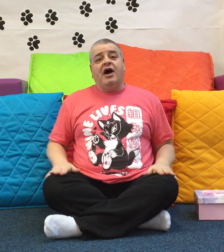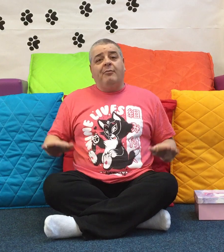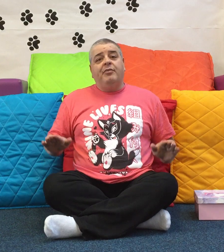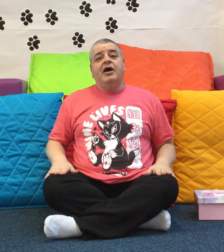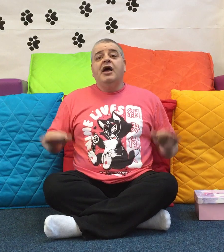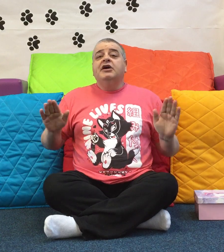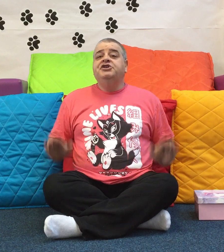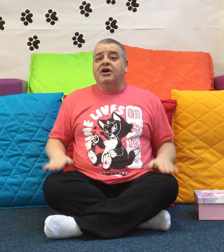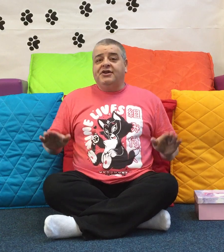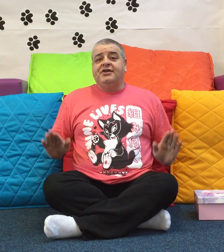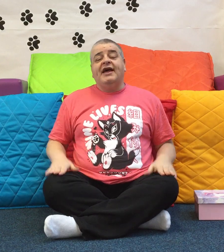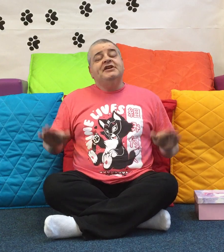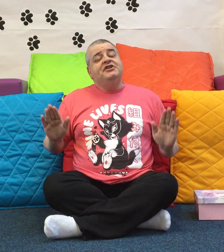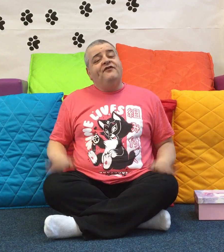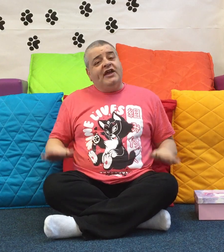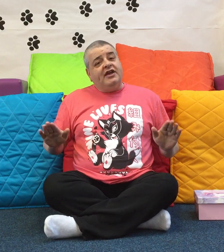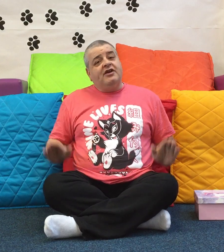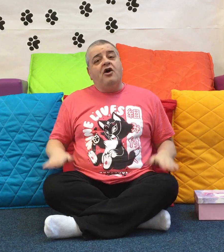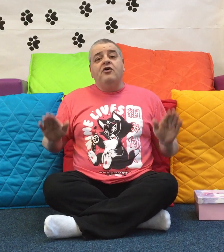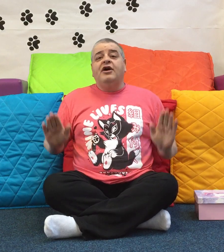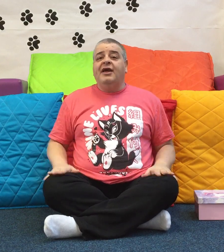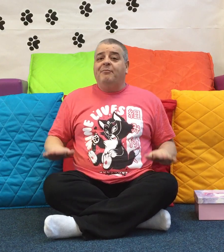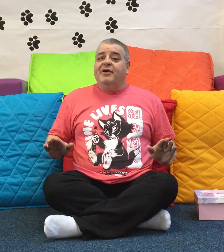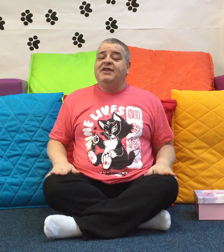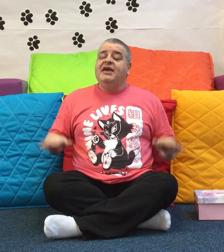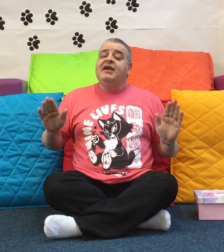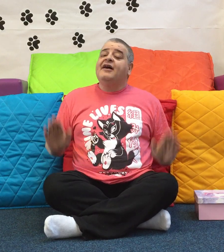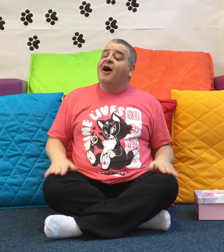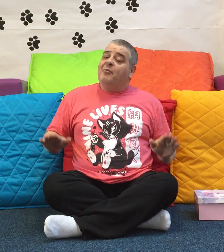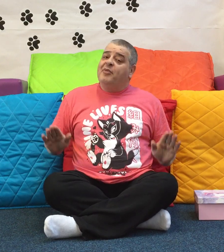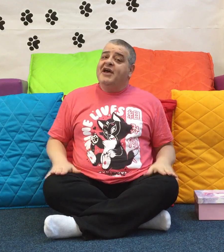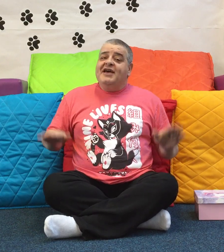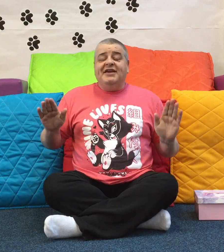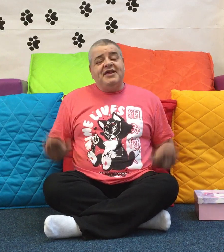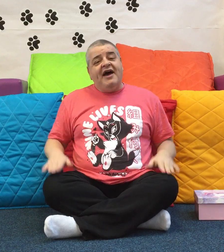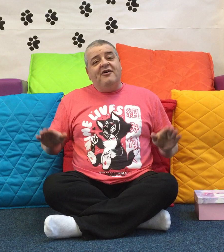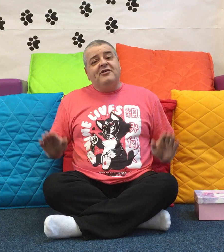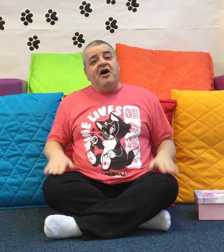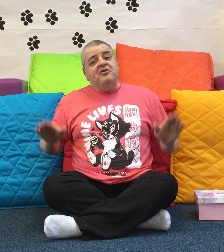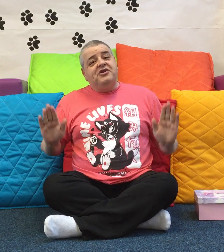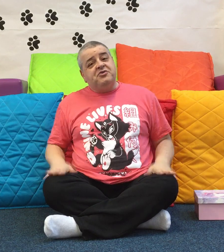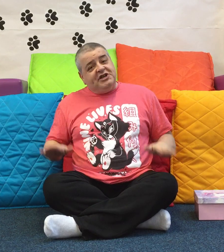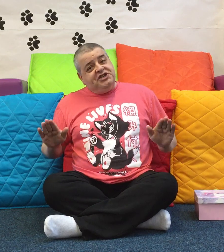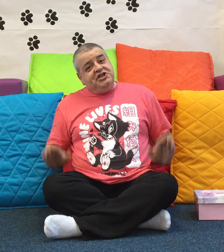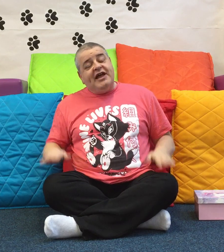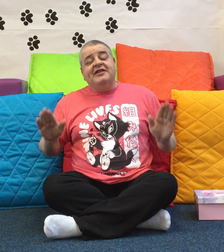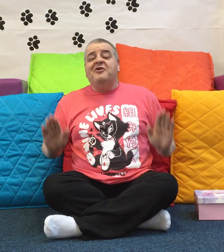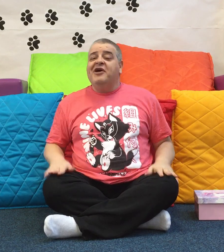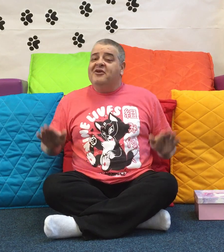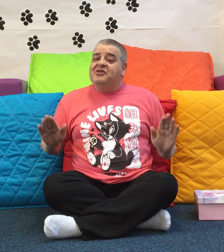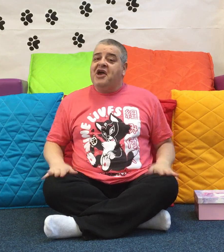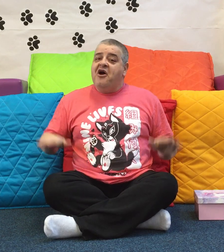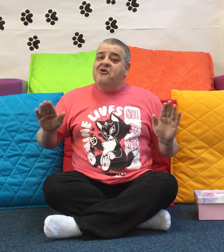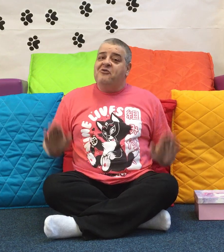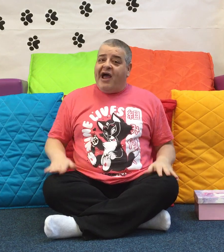stop, just let your feet go clippity-clop. Your tail goes swish and the wheels go